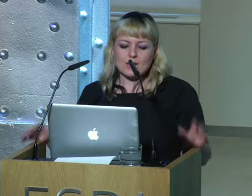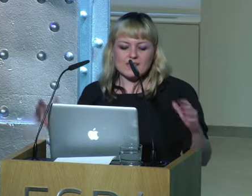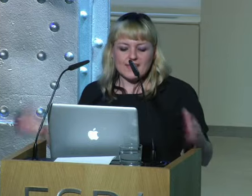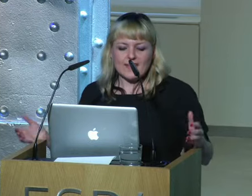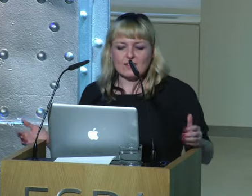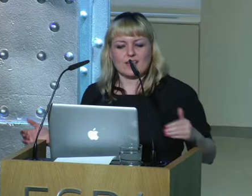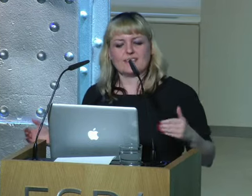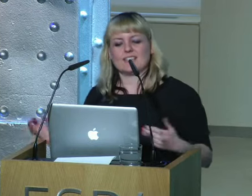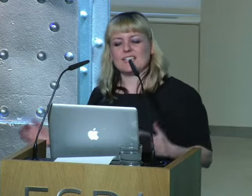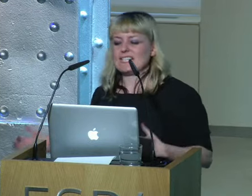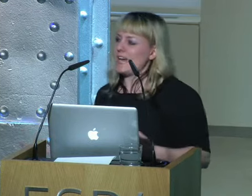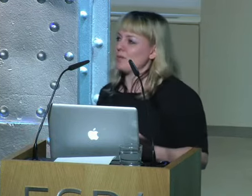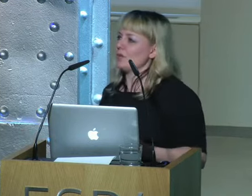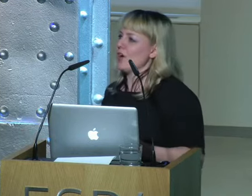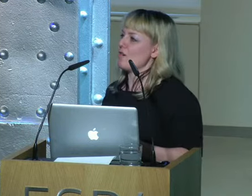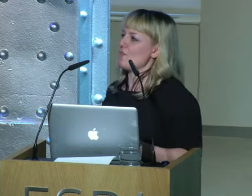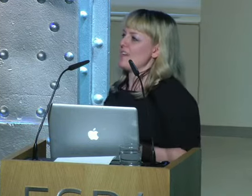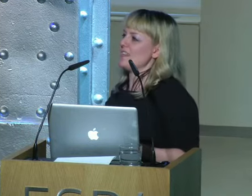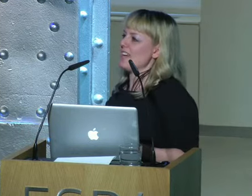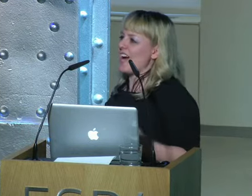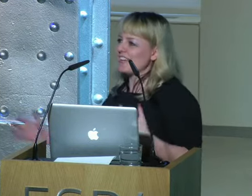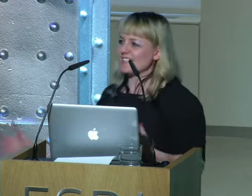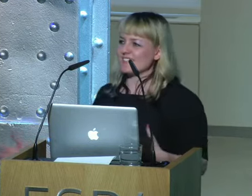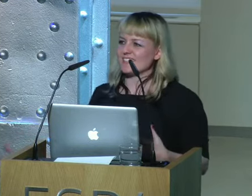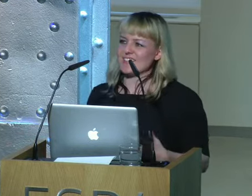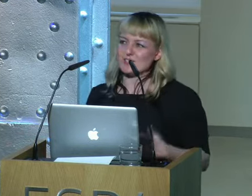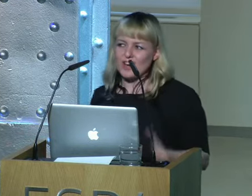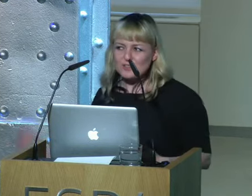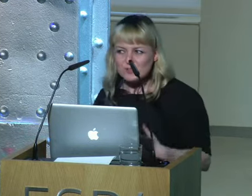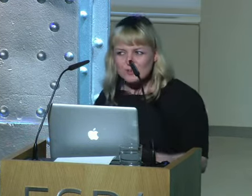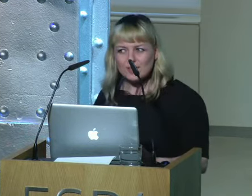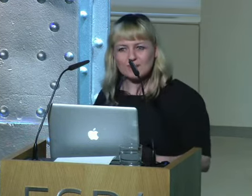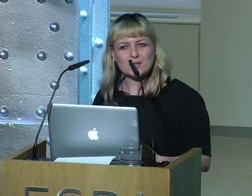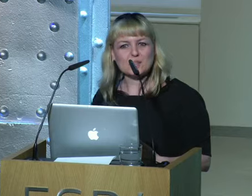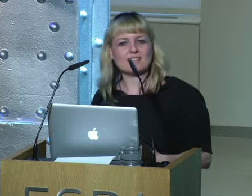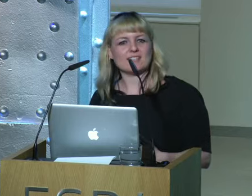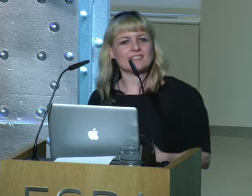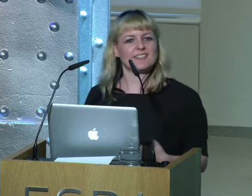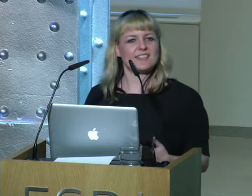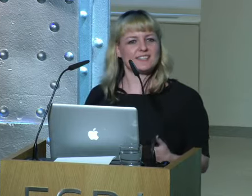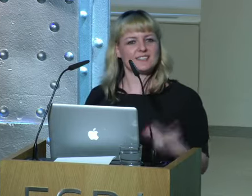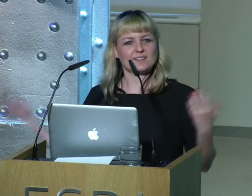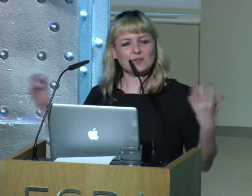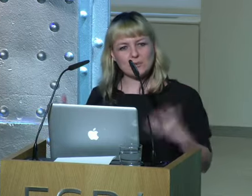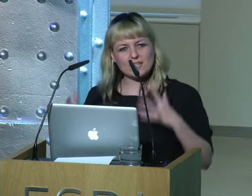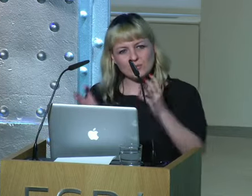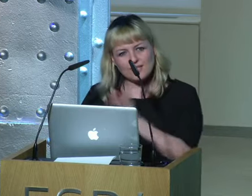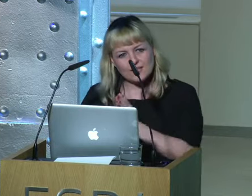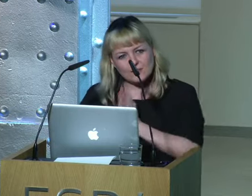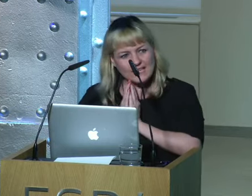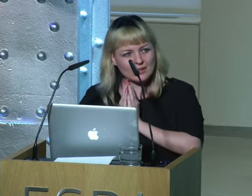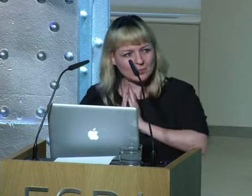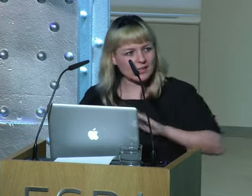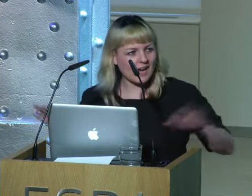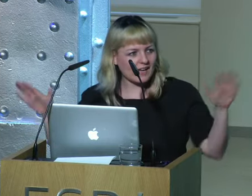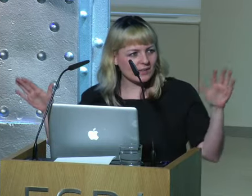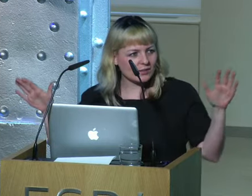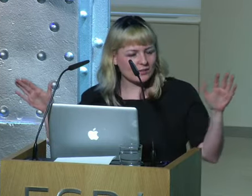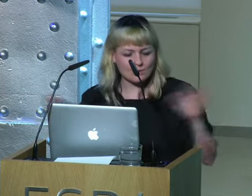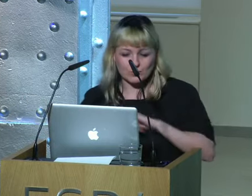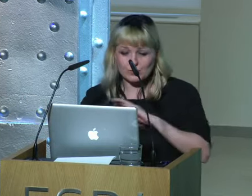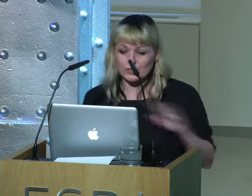So once again, it's just an example of when the artist is trying to do something with it. It's, we cannot